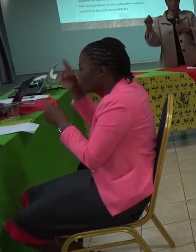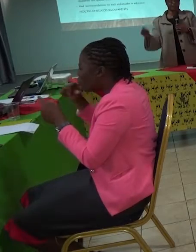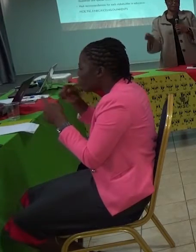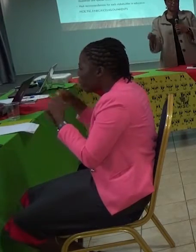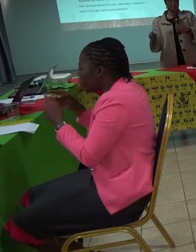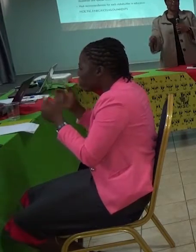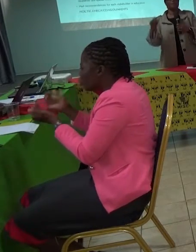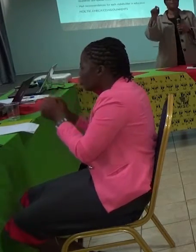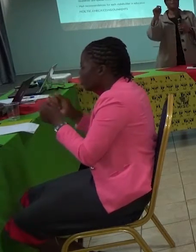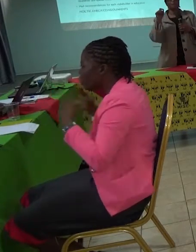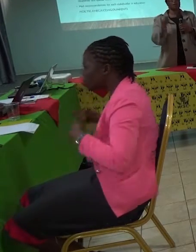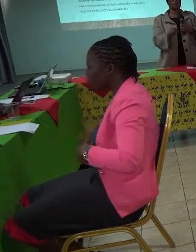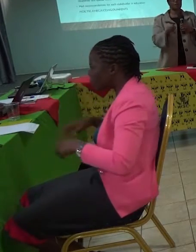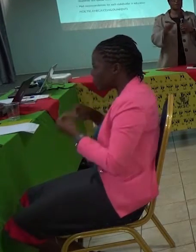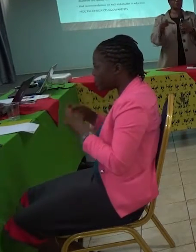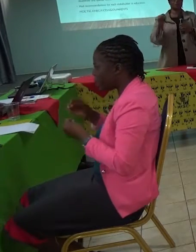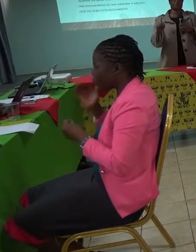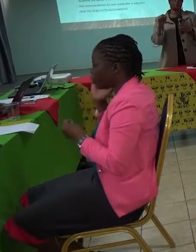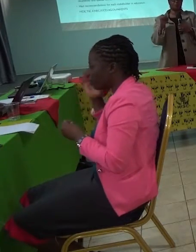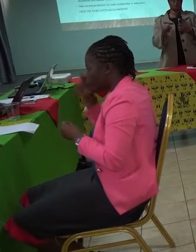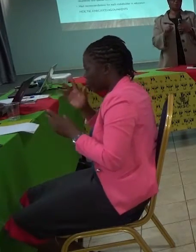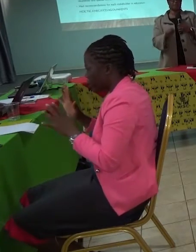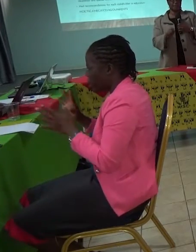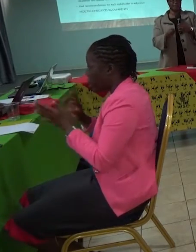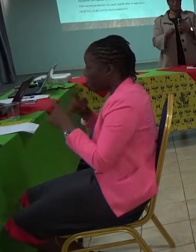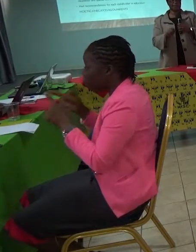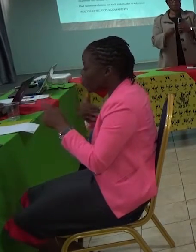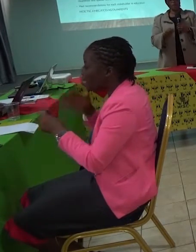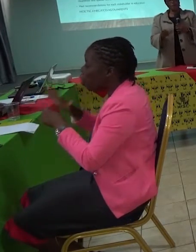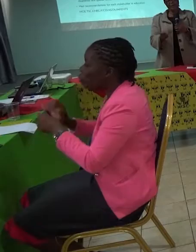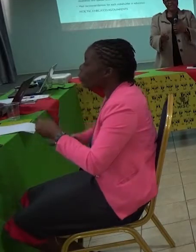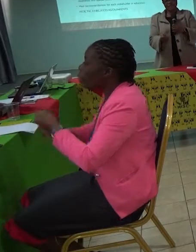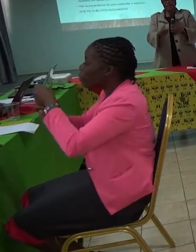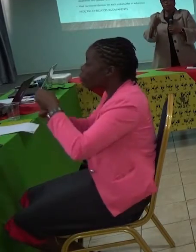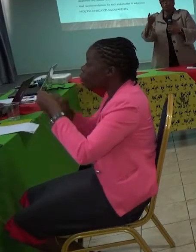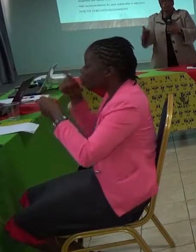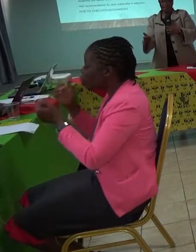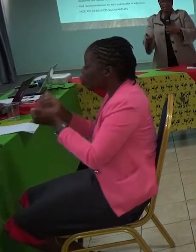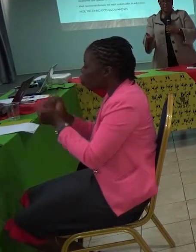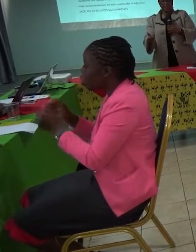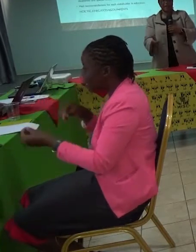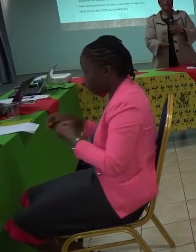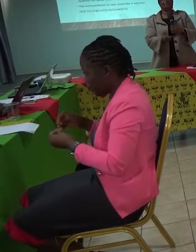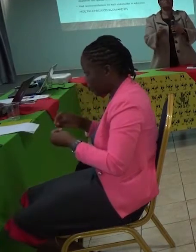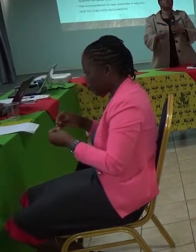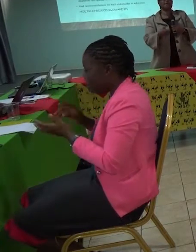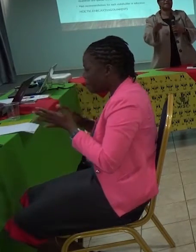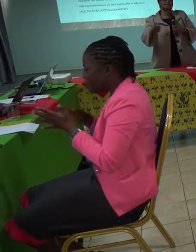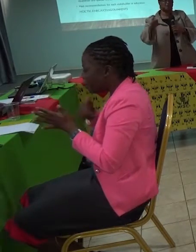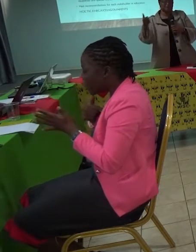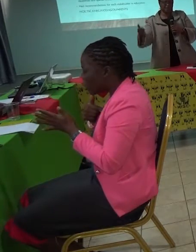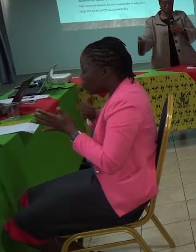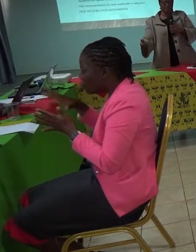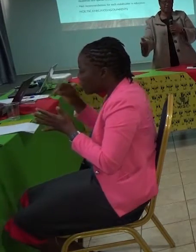physical disabilities, but there was a lot of support for children with physical disability. Could we take a leap of faith and get into the